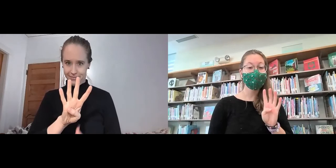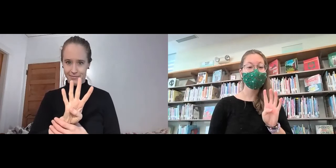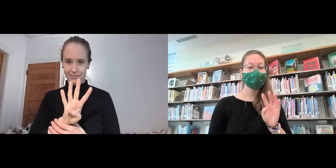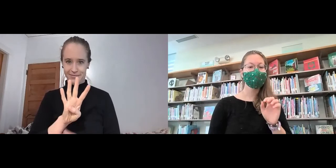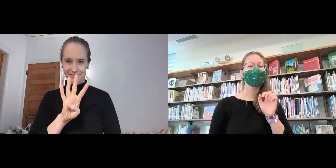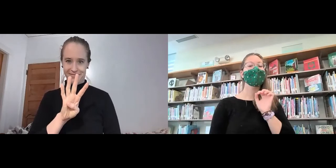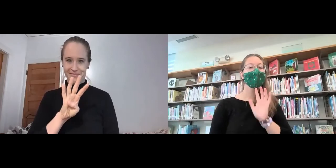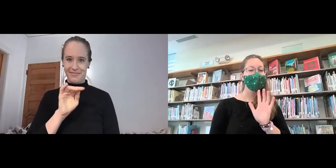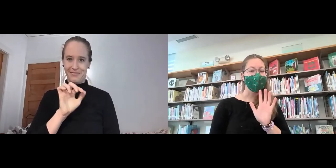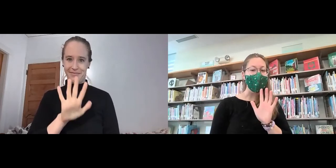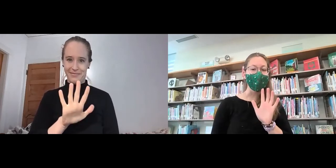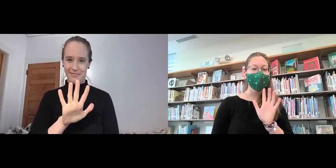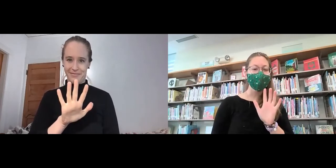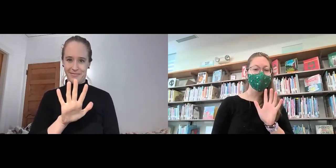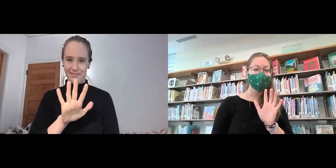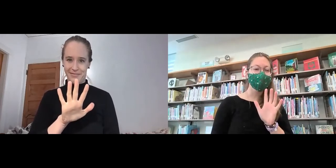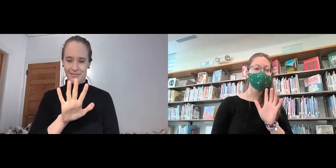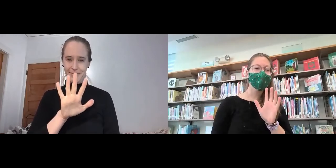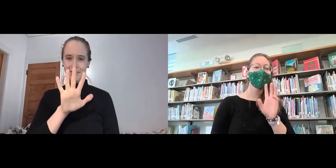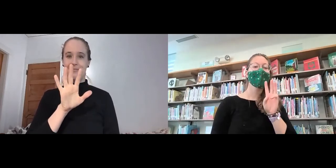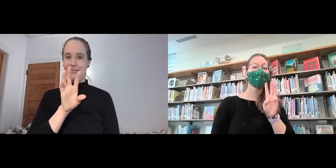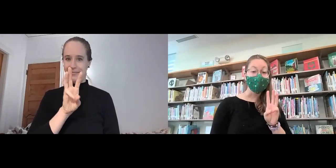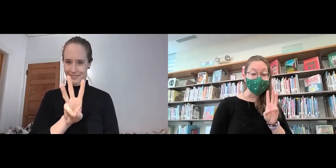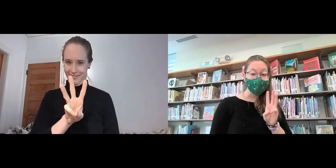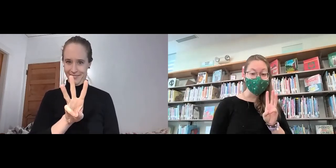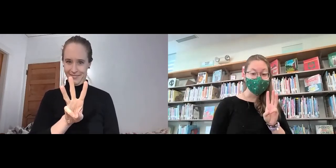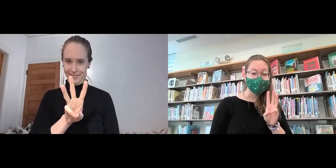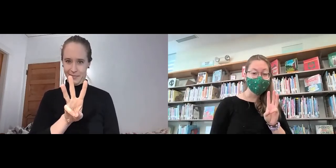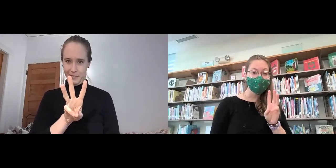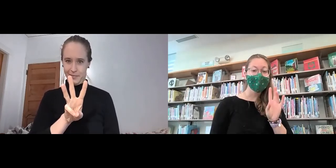4, 5, 6,